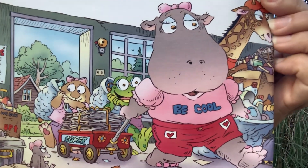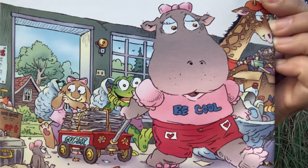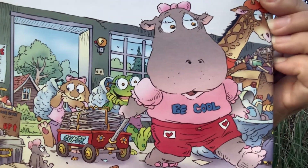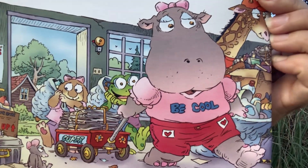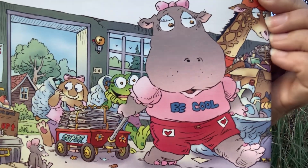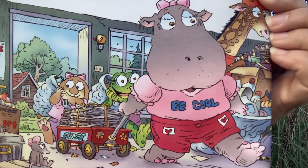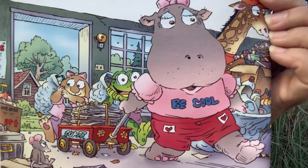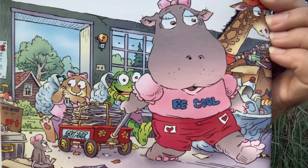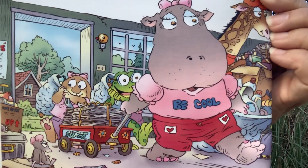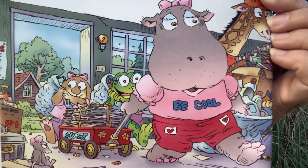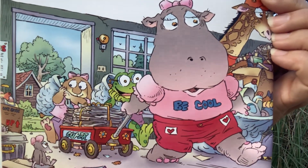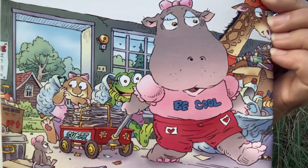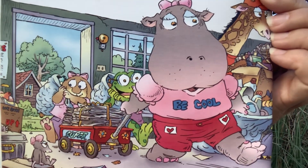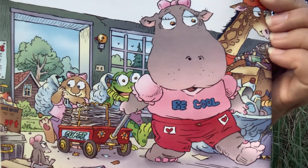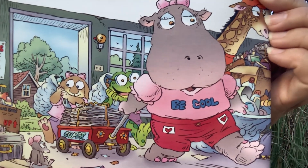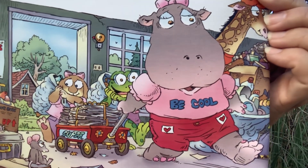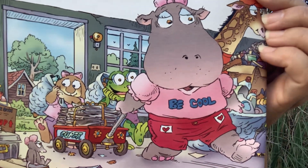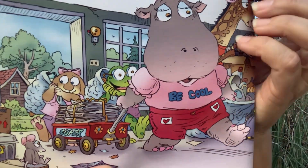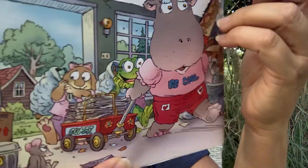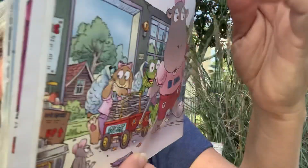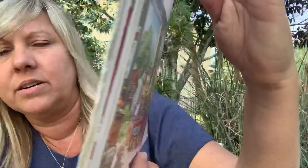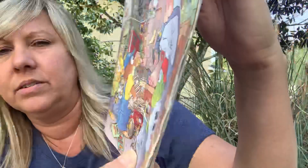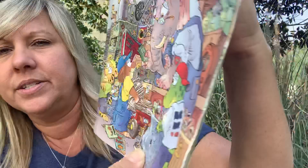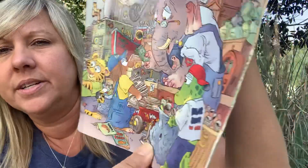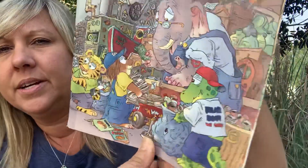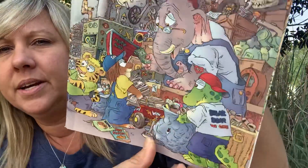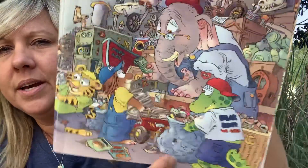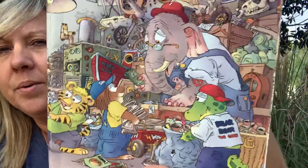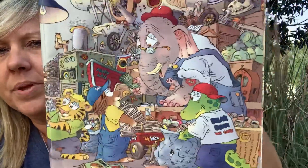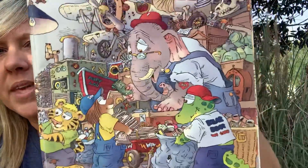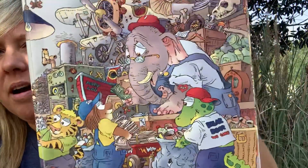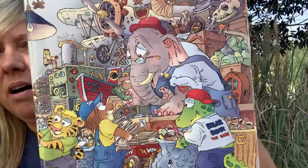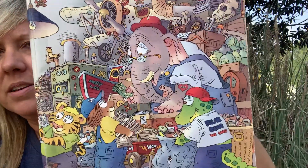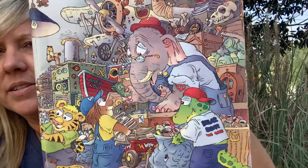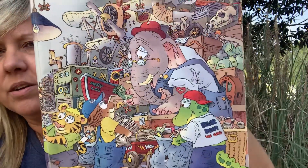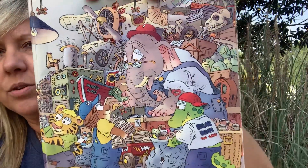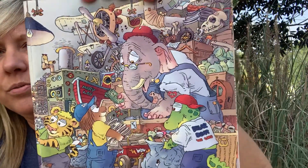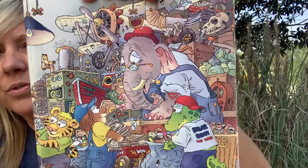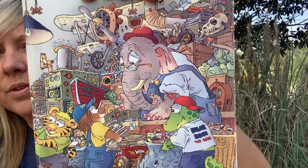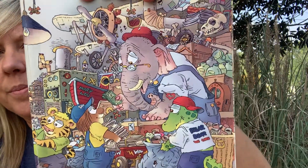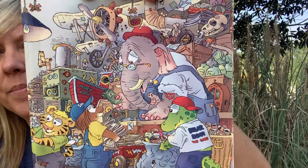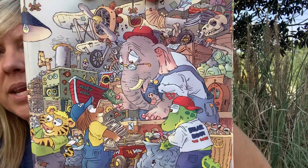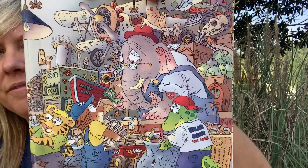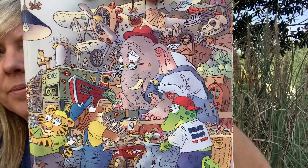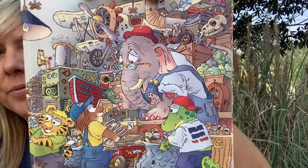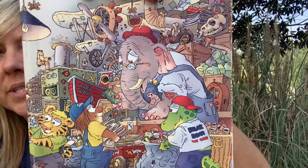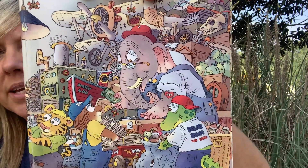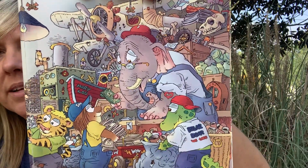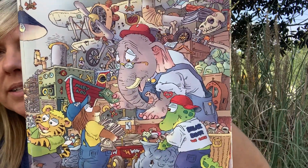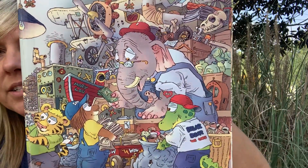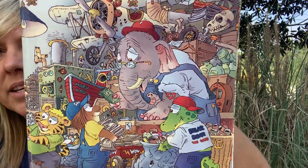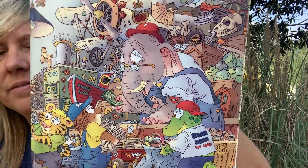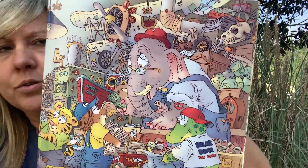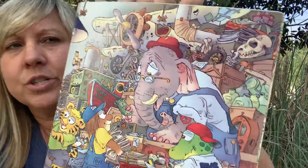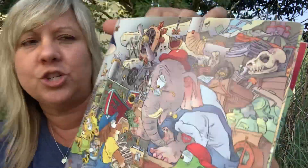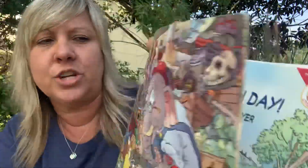great idea. They not only recycled, but they also used the money from the recycling to give to a